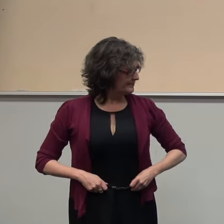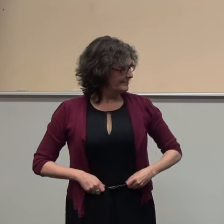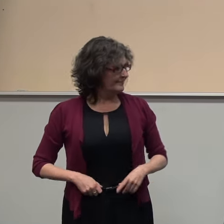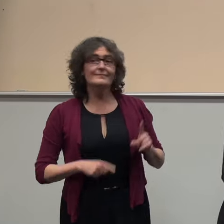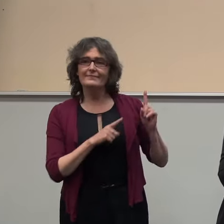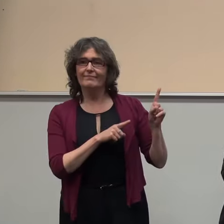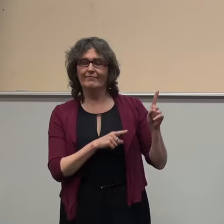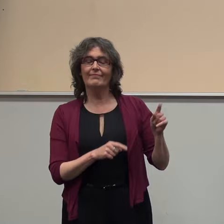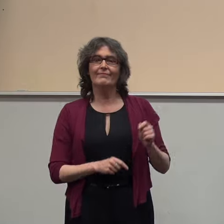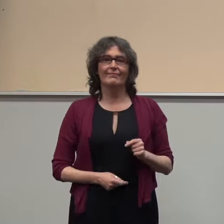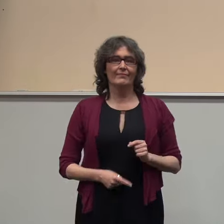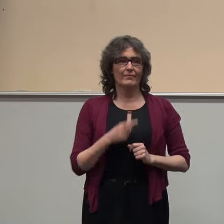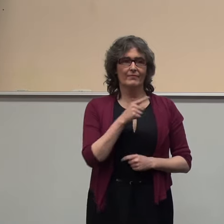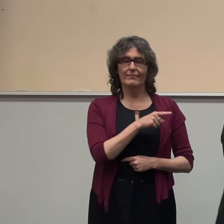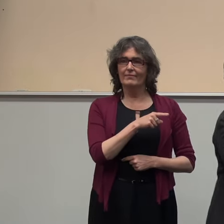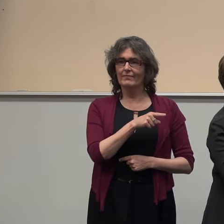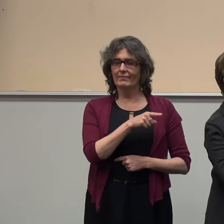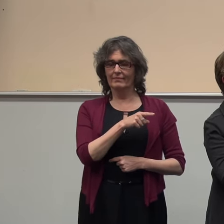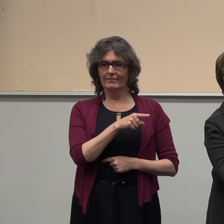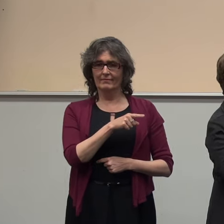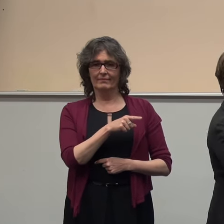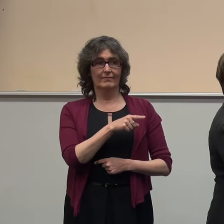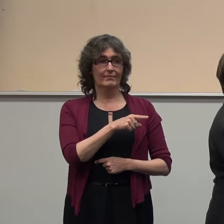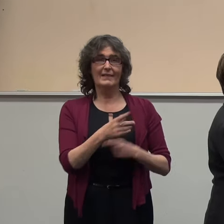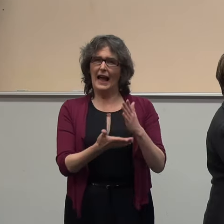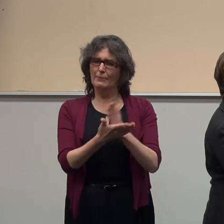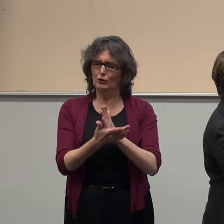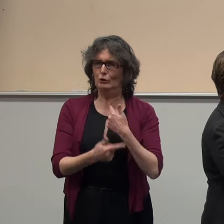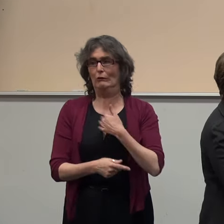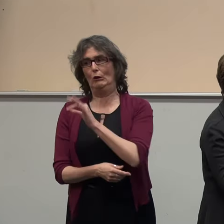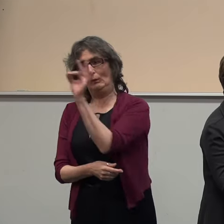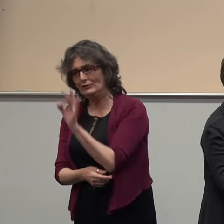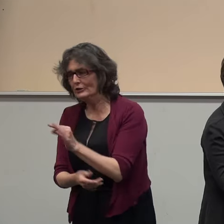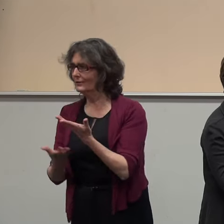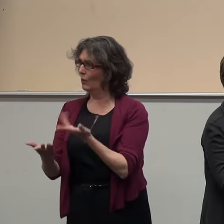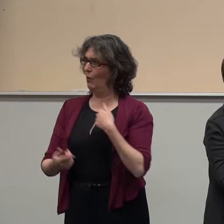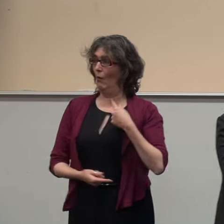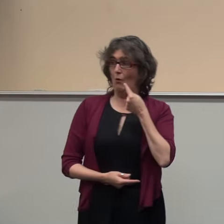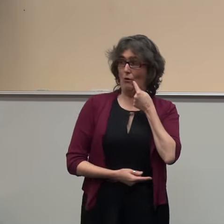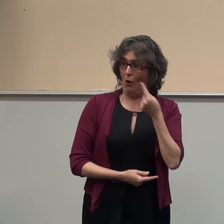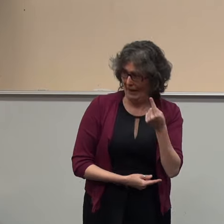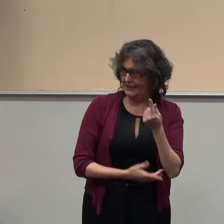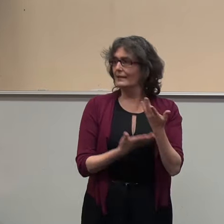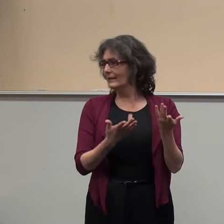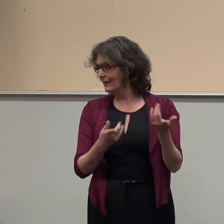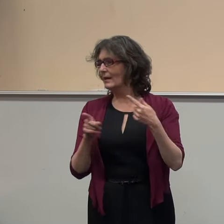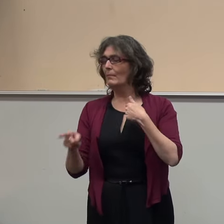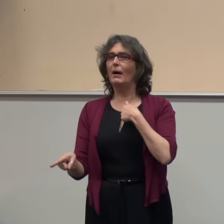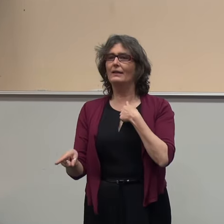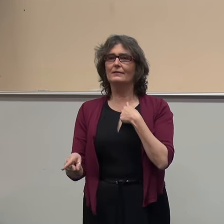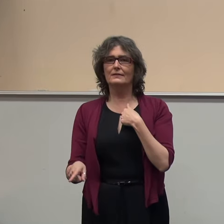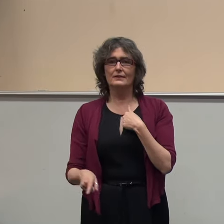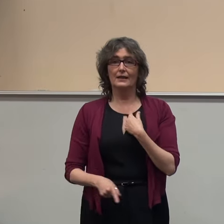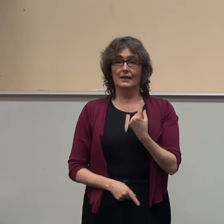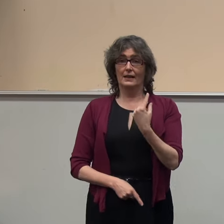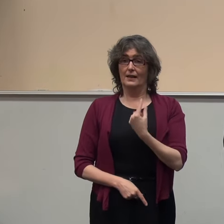yeah. Okay, thanks. I'm not sure this is a comment so much as a question, but I'm speaking as a theatre interpreter now